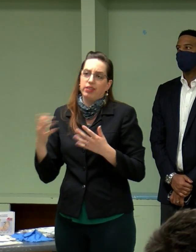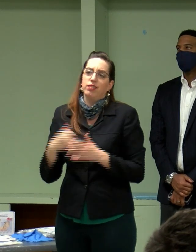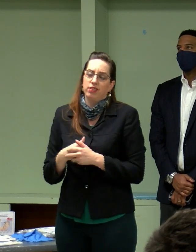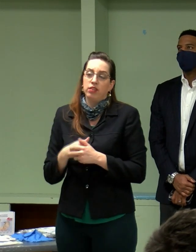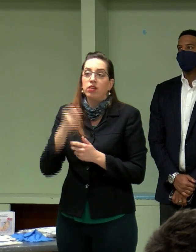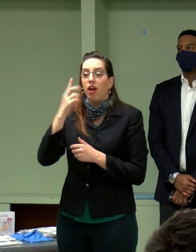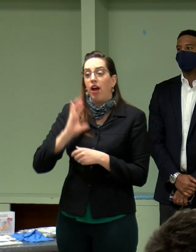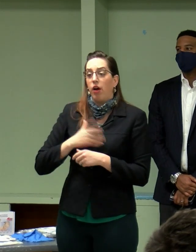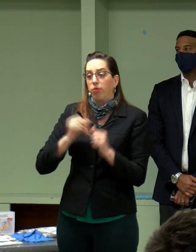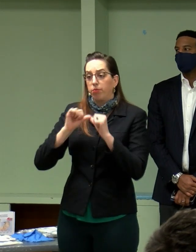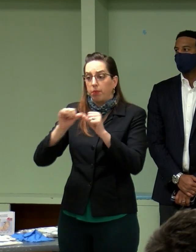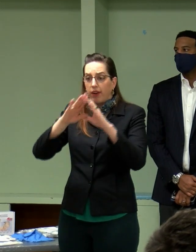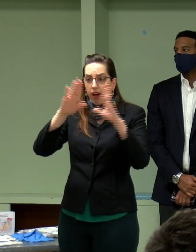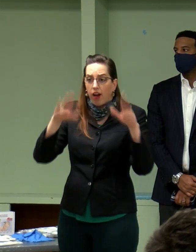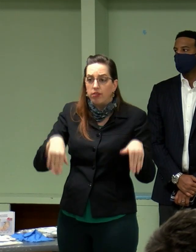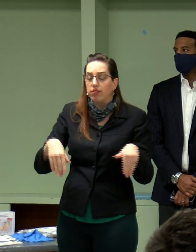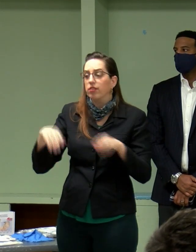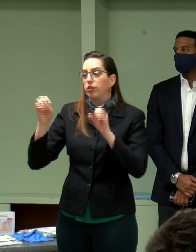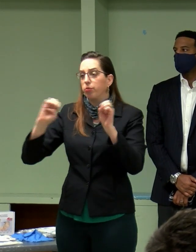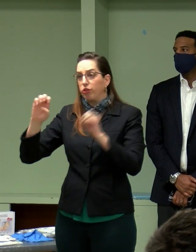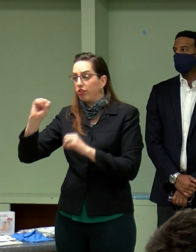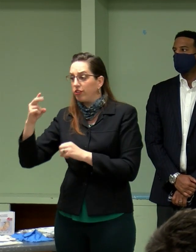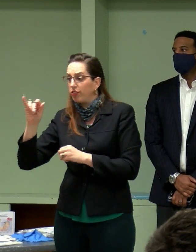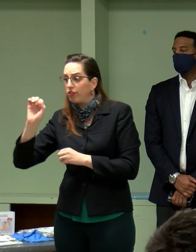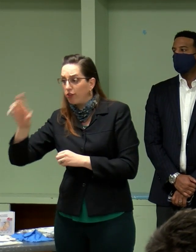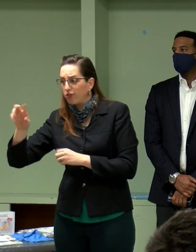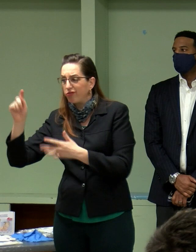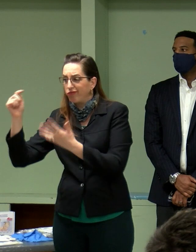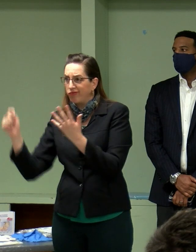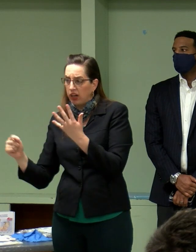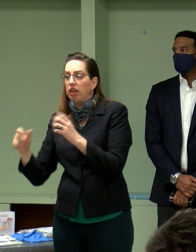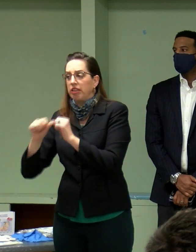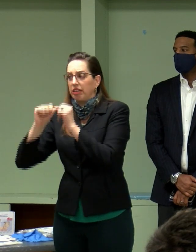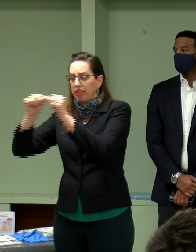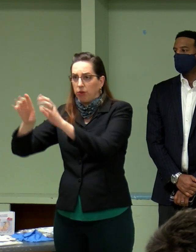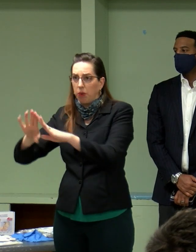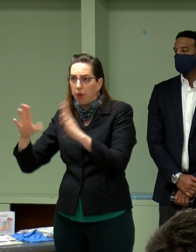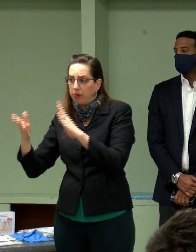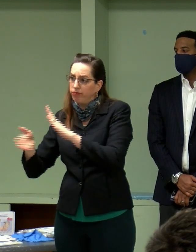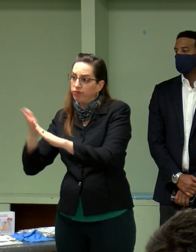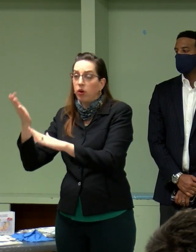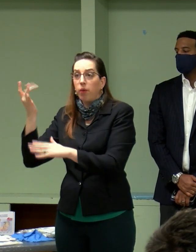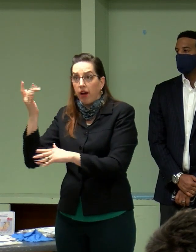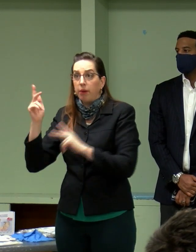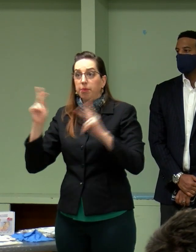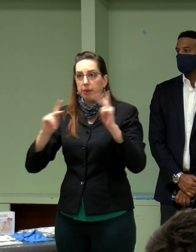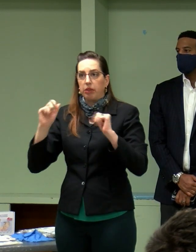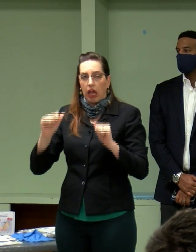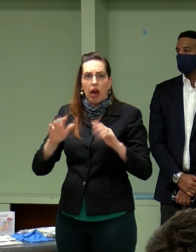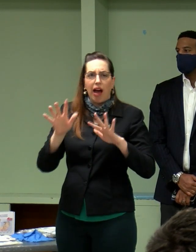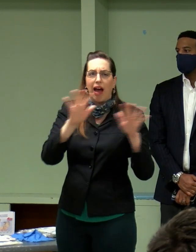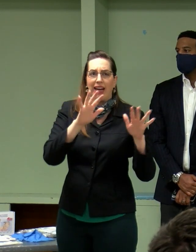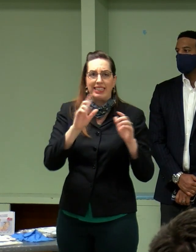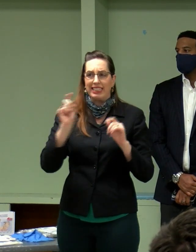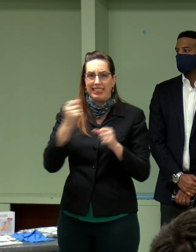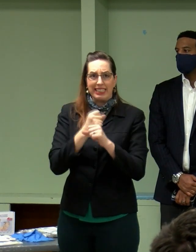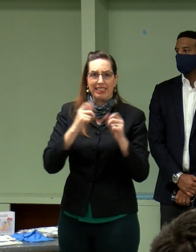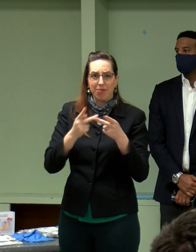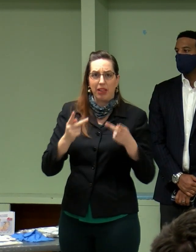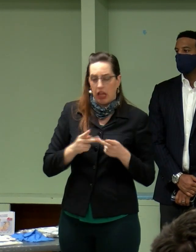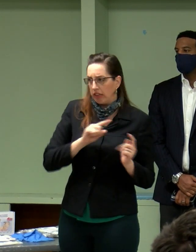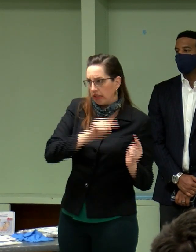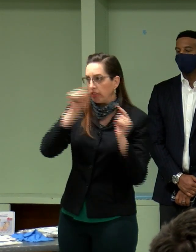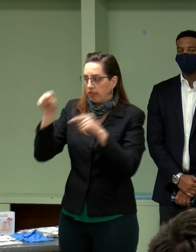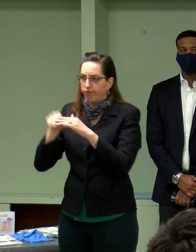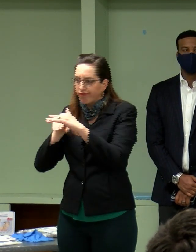permanent housing and emergency shelter providers continue to operate so people can have a safe space indoors during this pandemic.